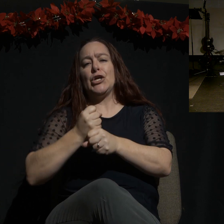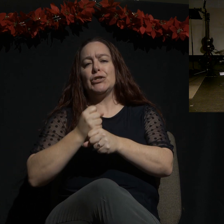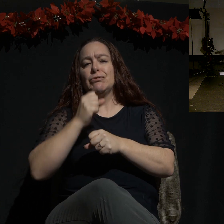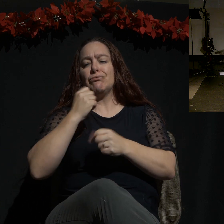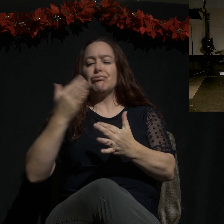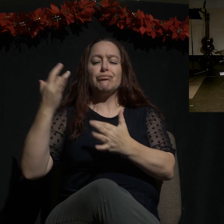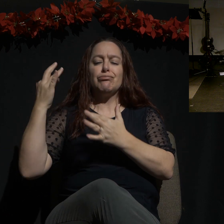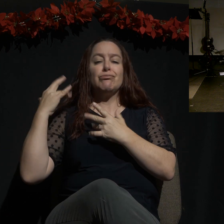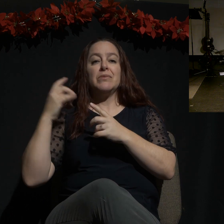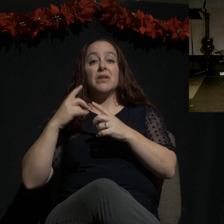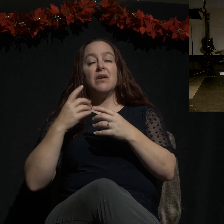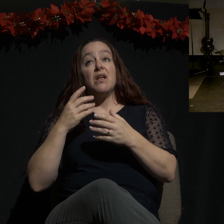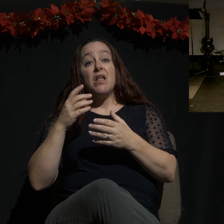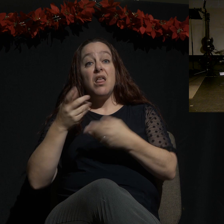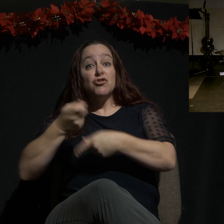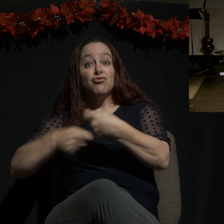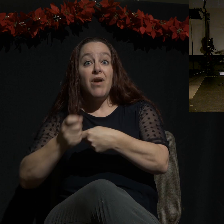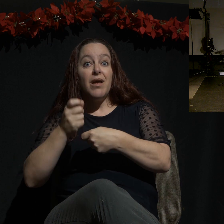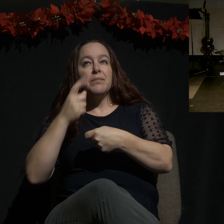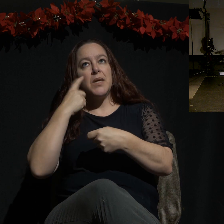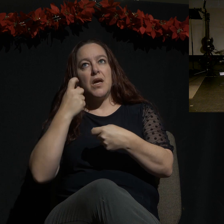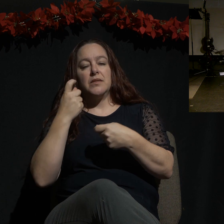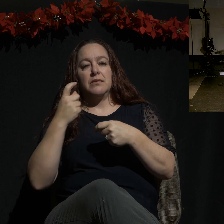had holes in it? Well,